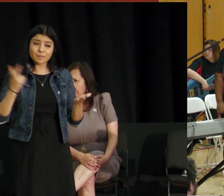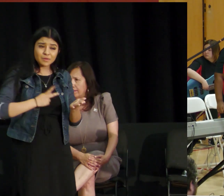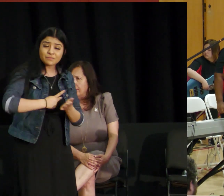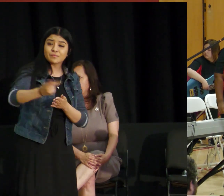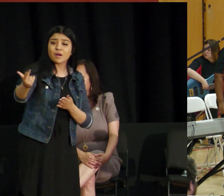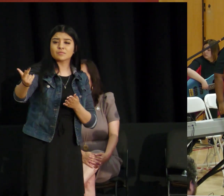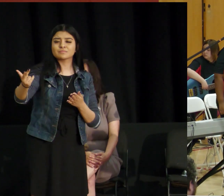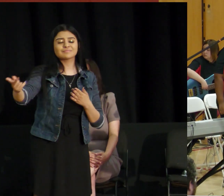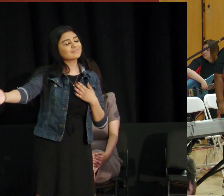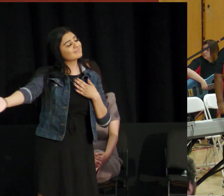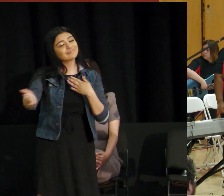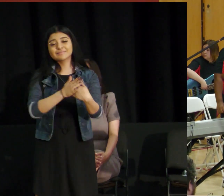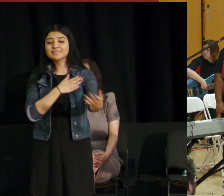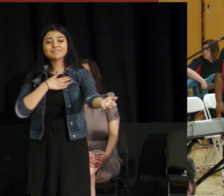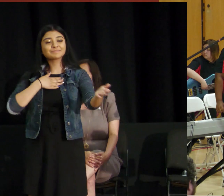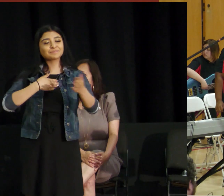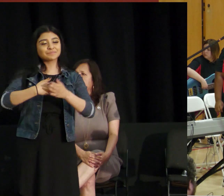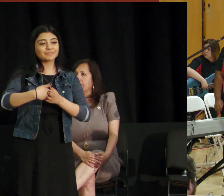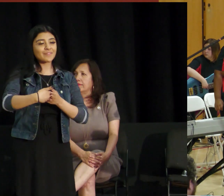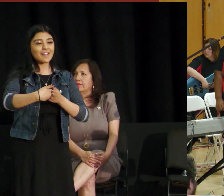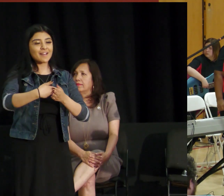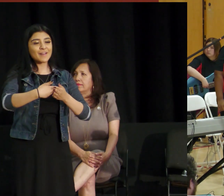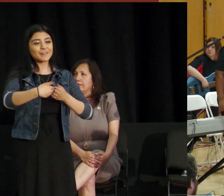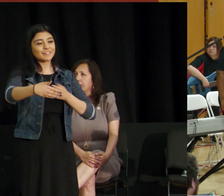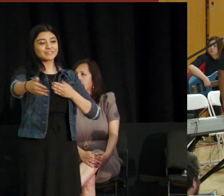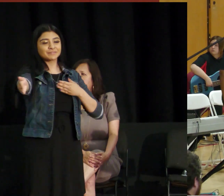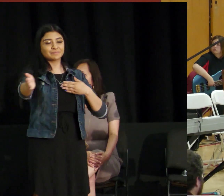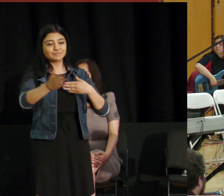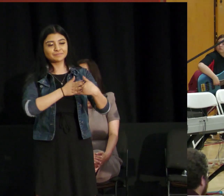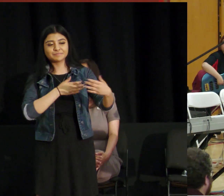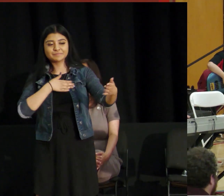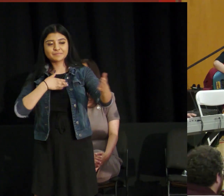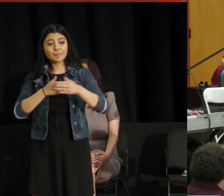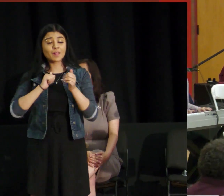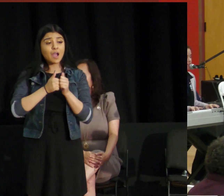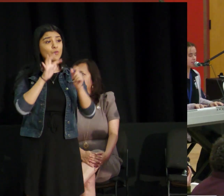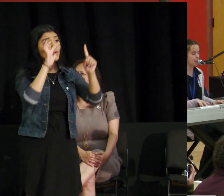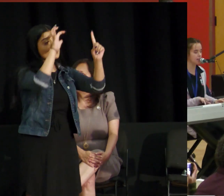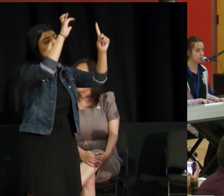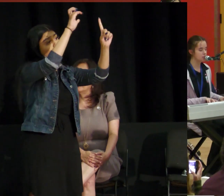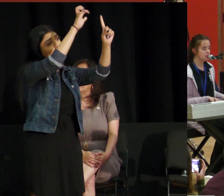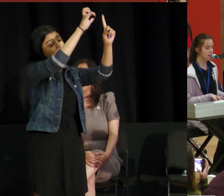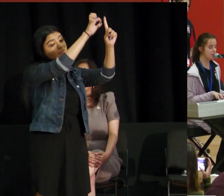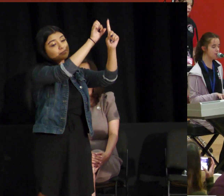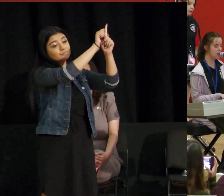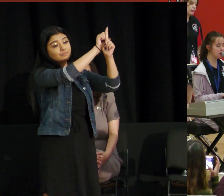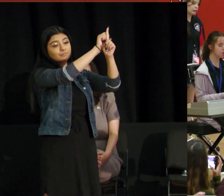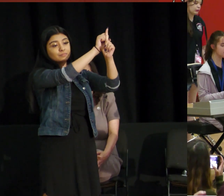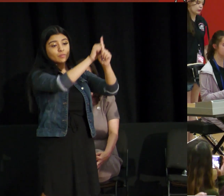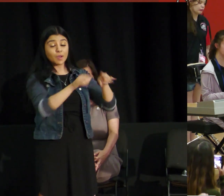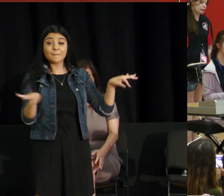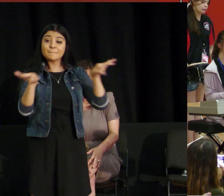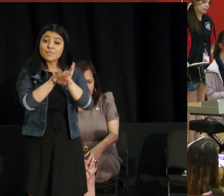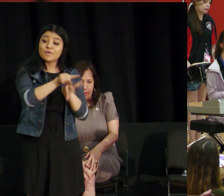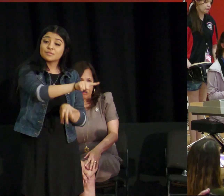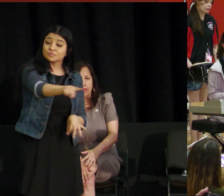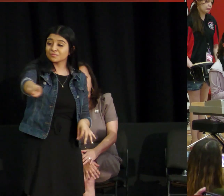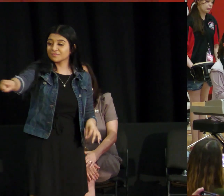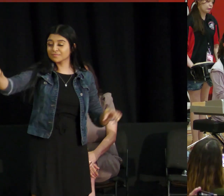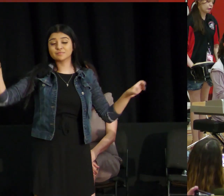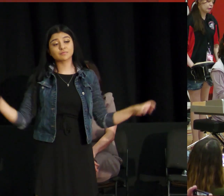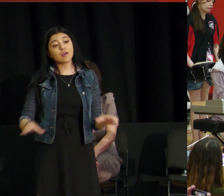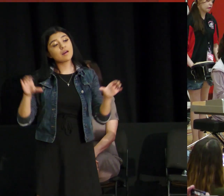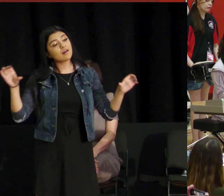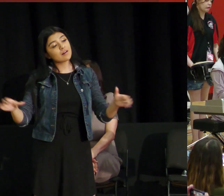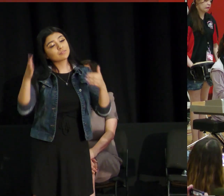sometimes I'm gonna have to lose, ain't about how fast I get there, ain't about what's waiting on the